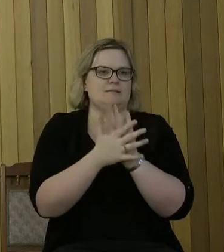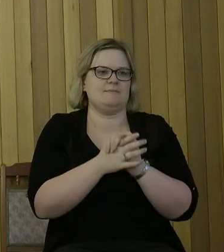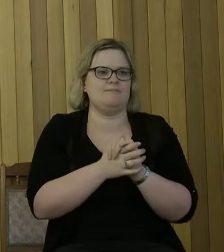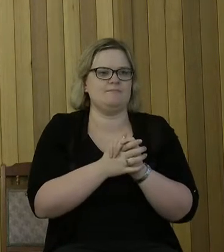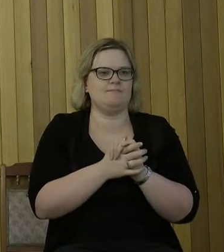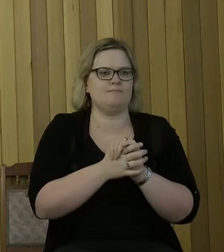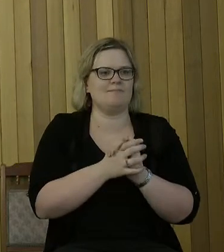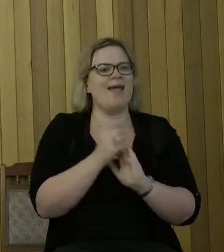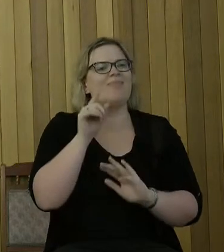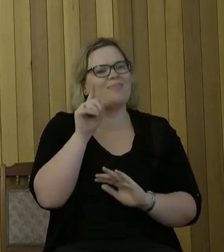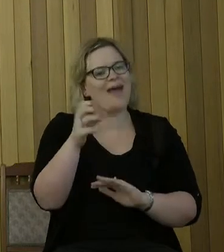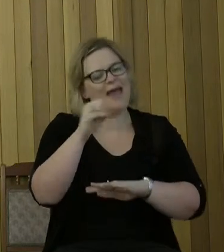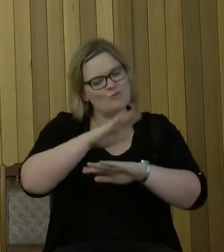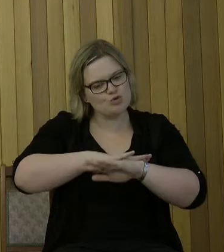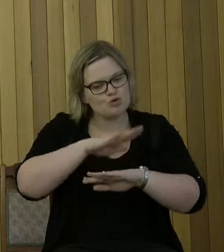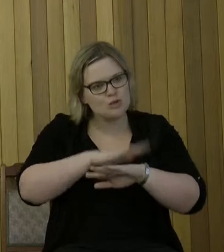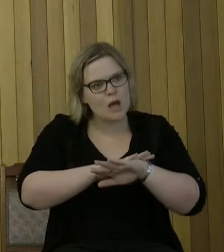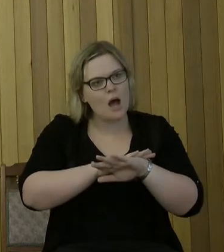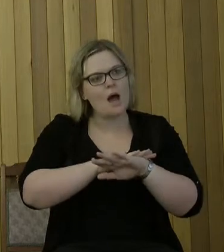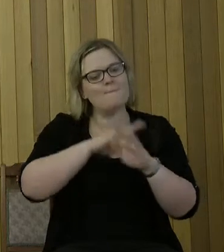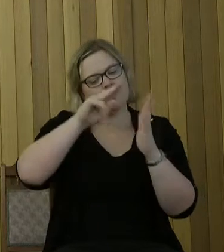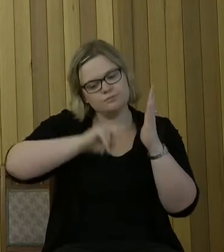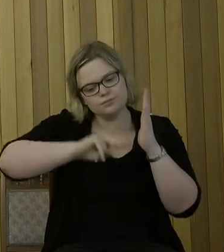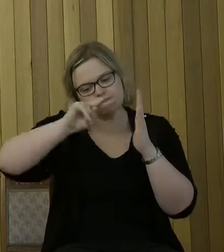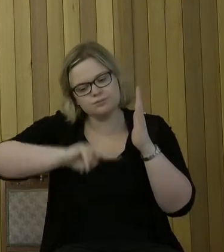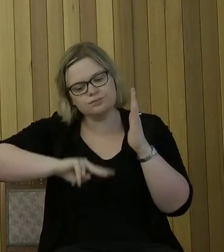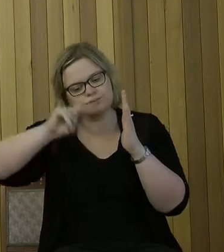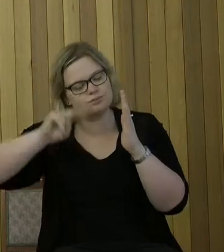They spent time in Scripture.